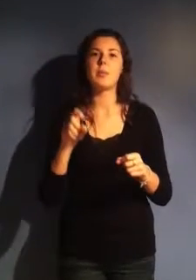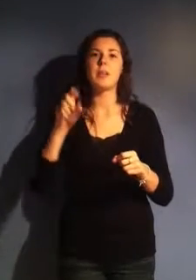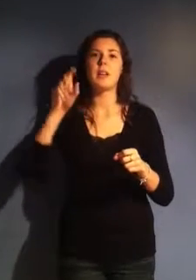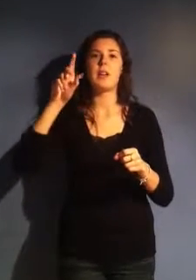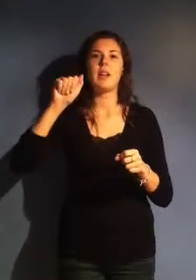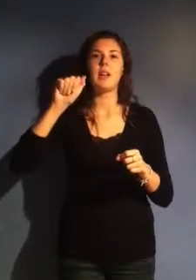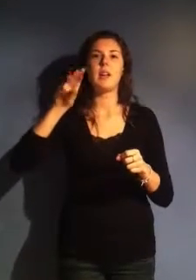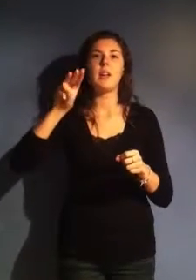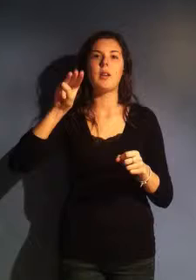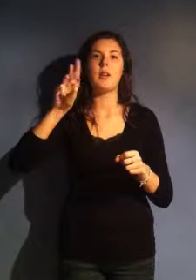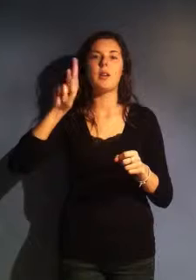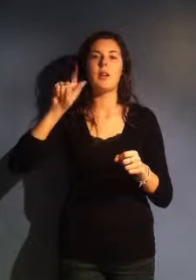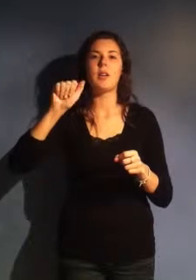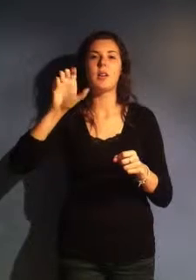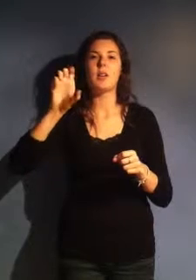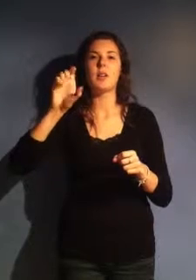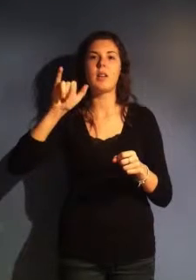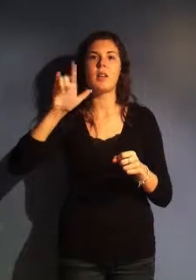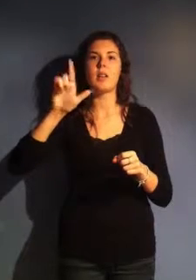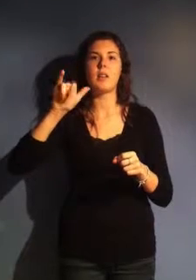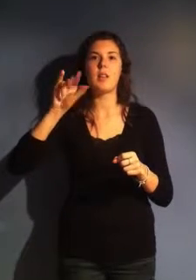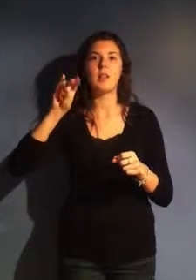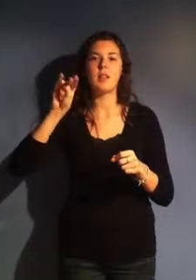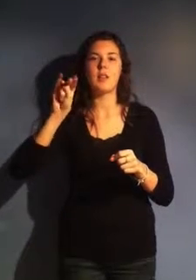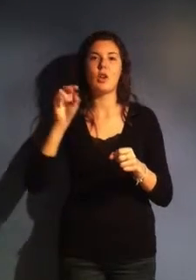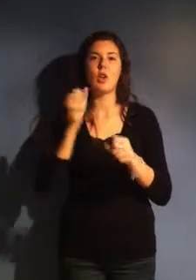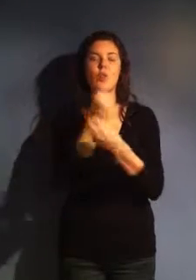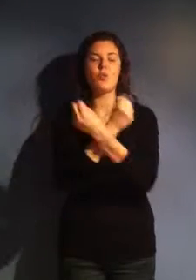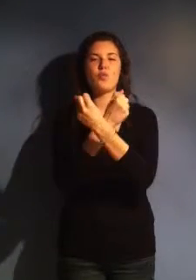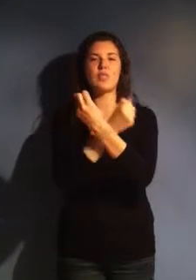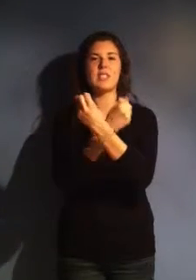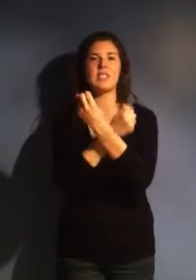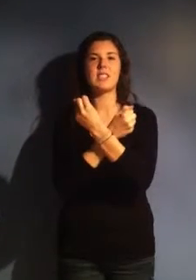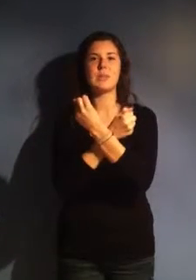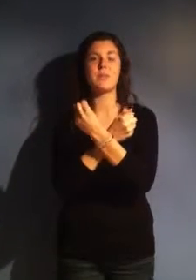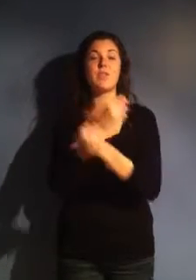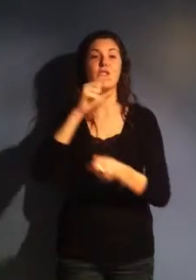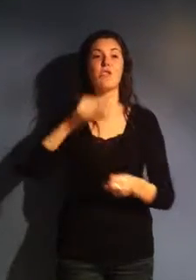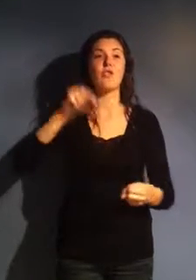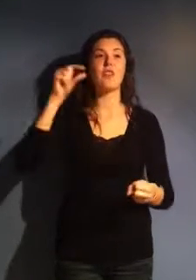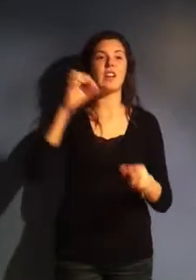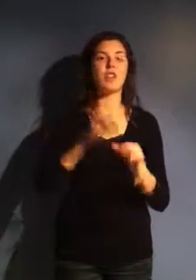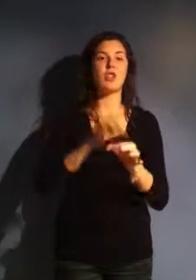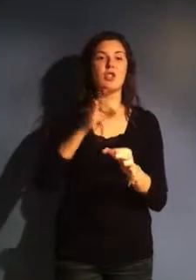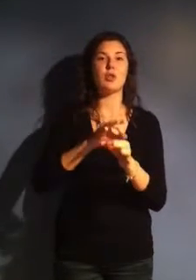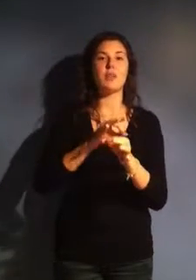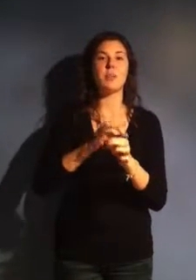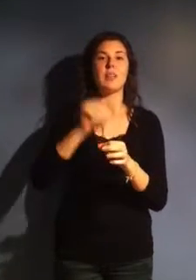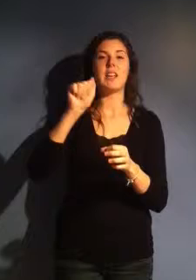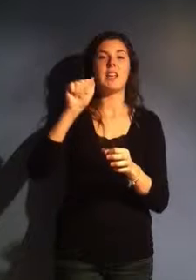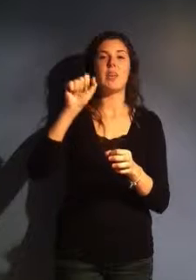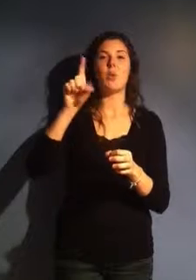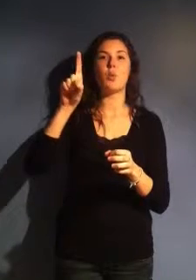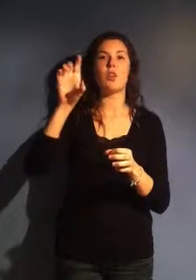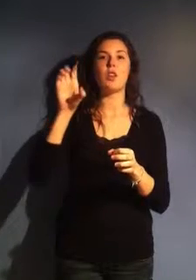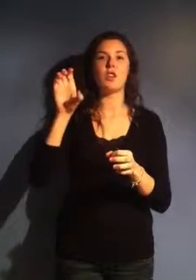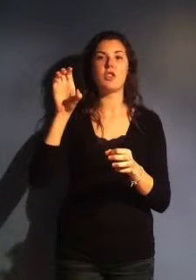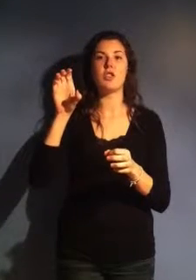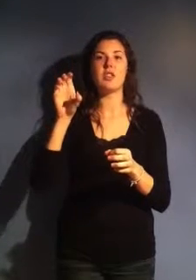of A100, and A100 stands for ampicillin 100 milligrams per milliliter. And so